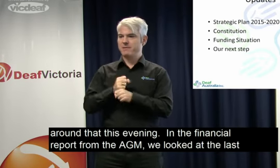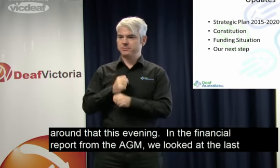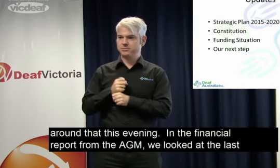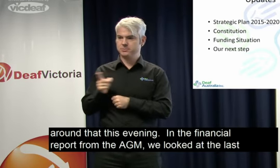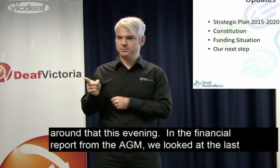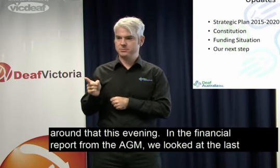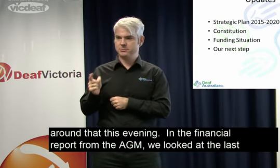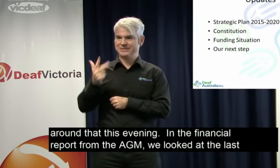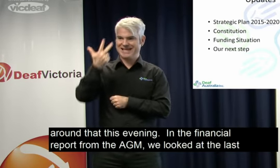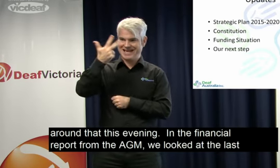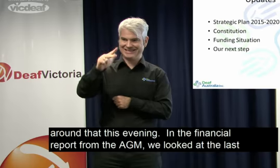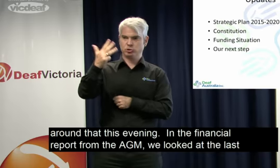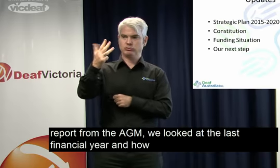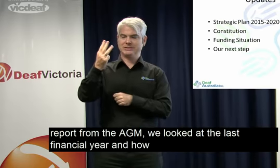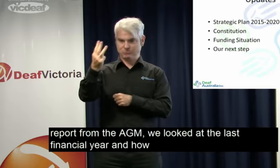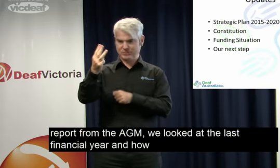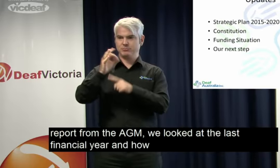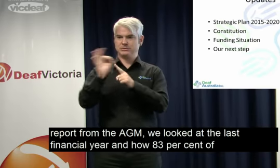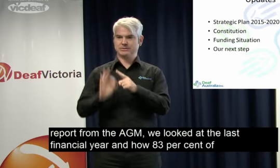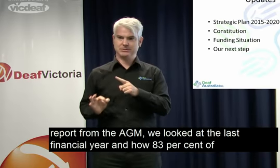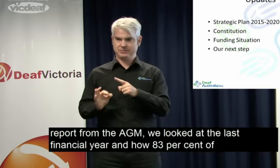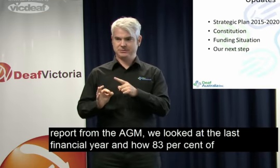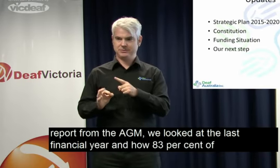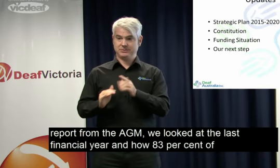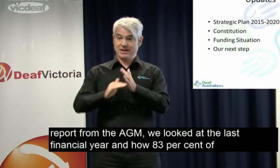funds came from government. That's 83%.